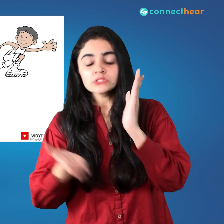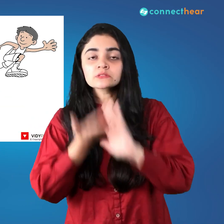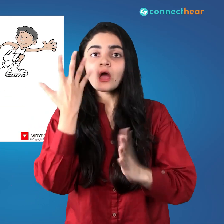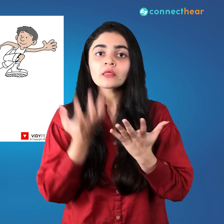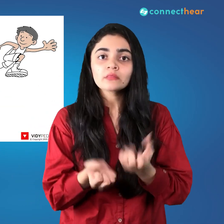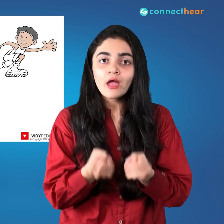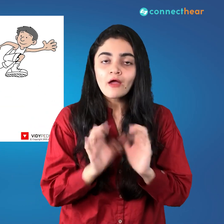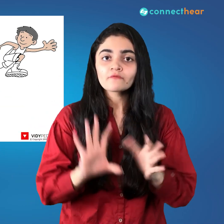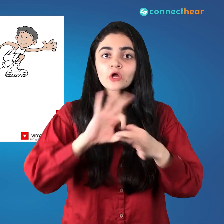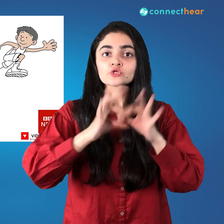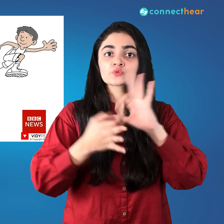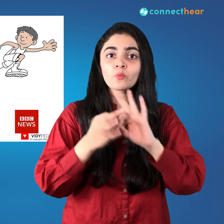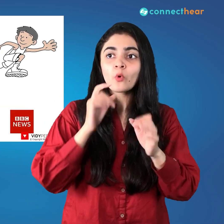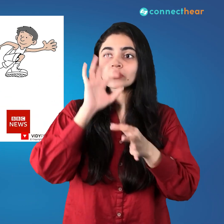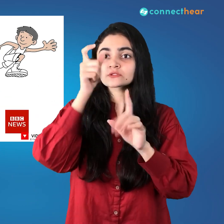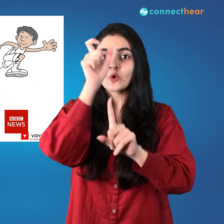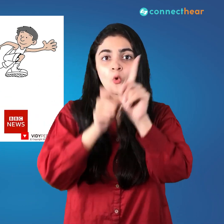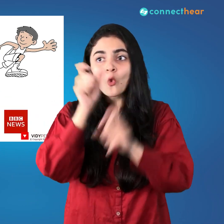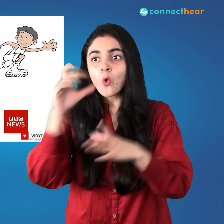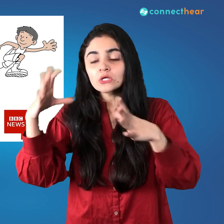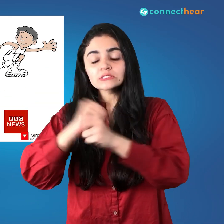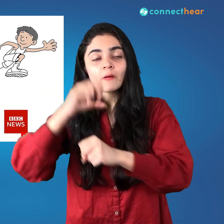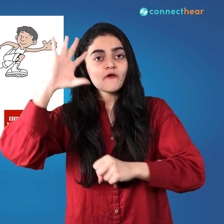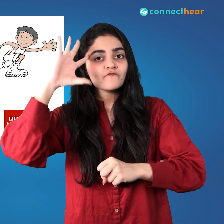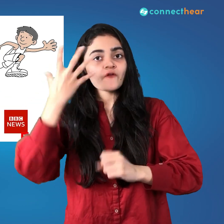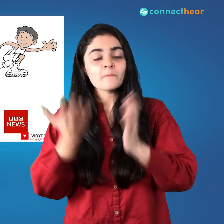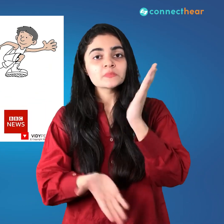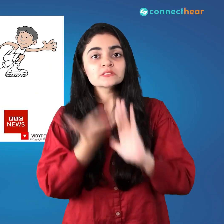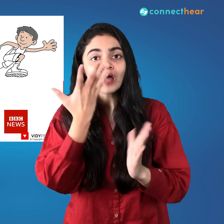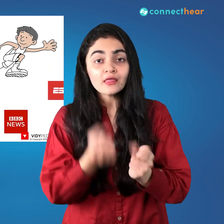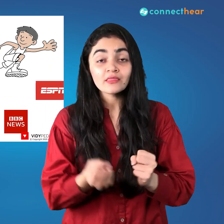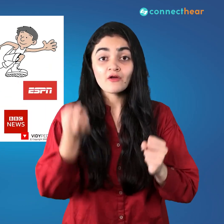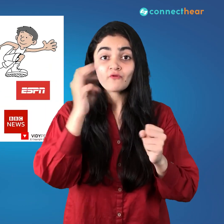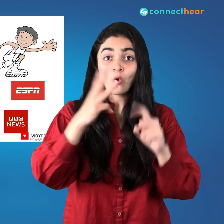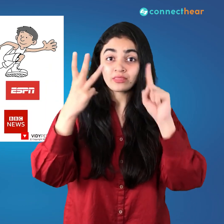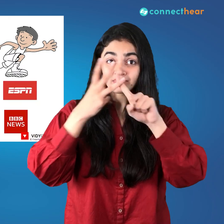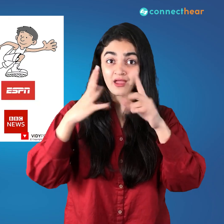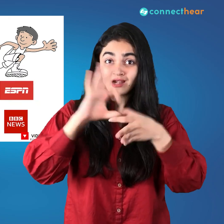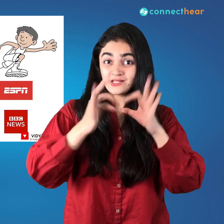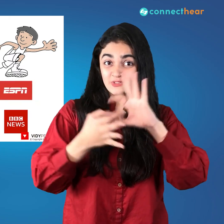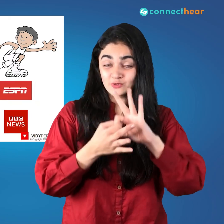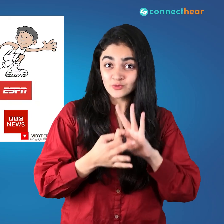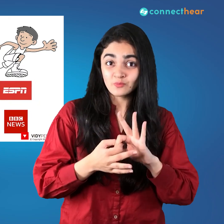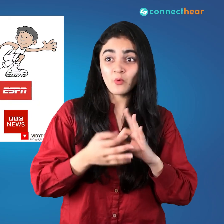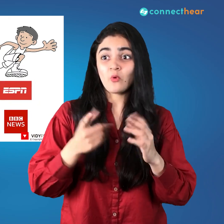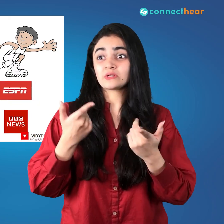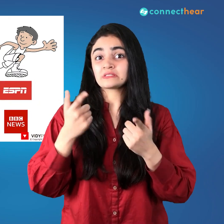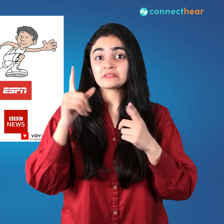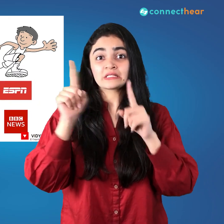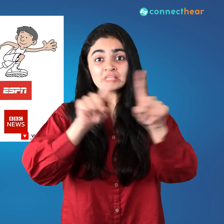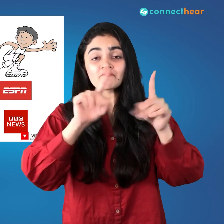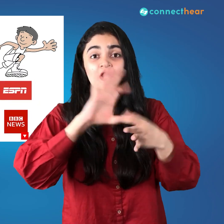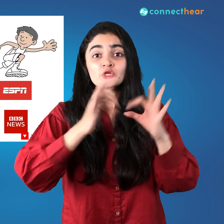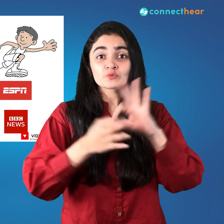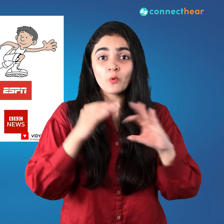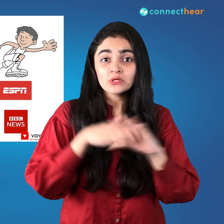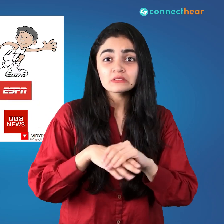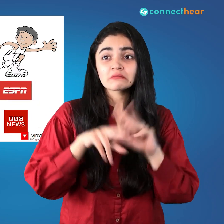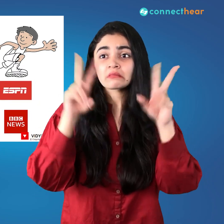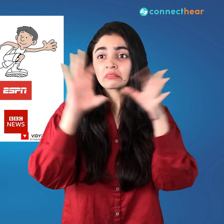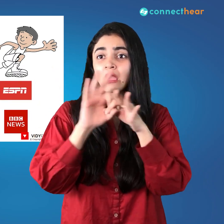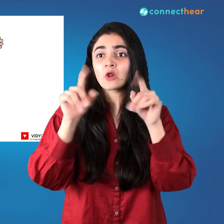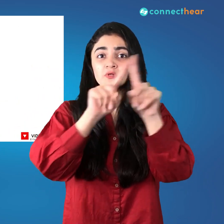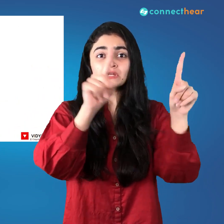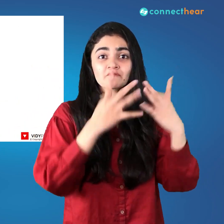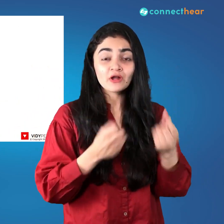the Sports Personality of the Century by the BBC, and the third greatest athlete of the 20th century by ESPN Sports Century.